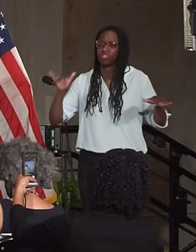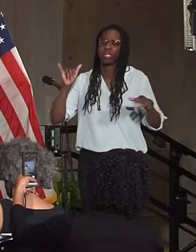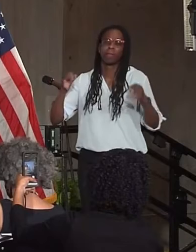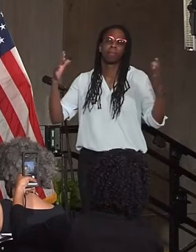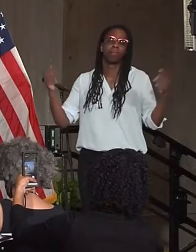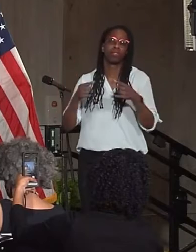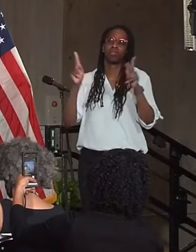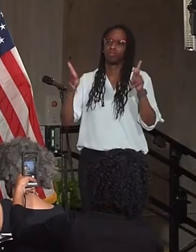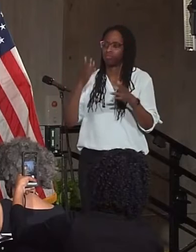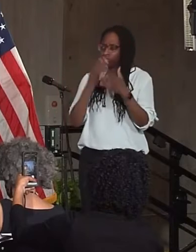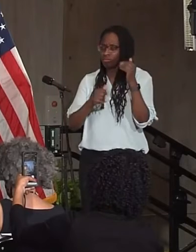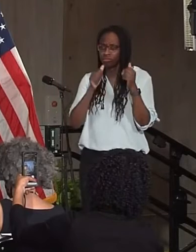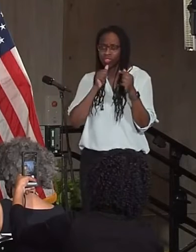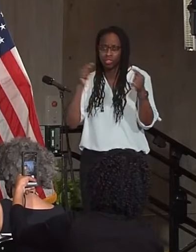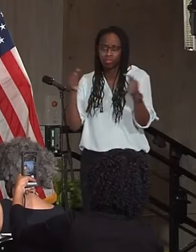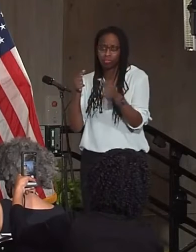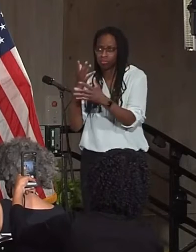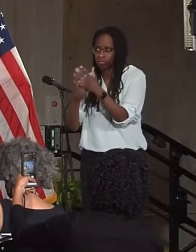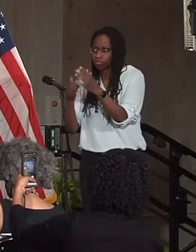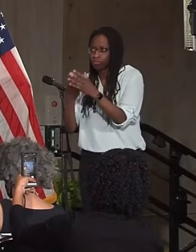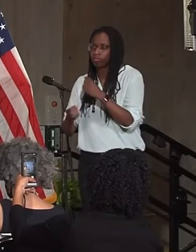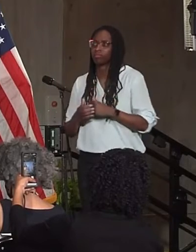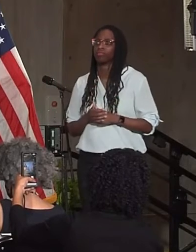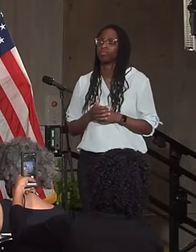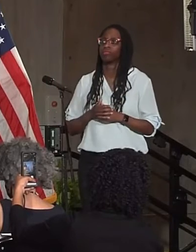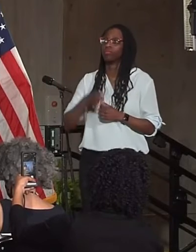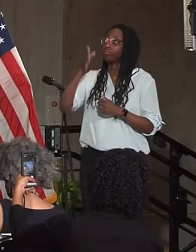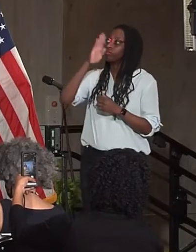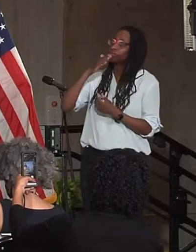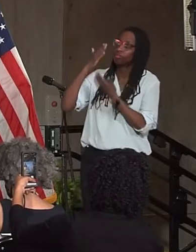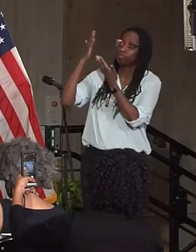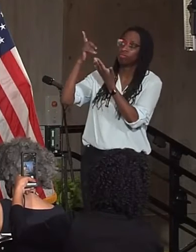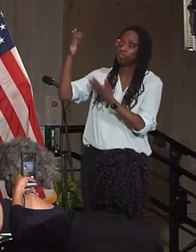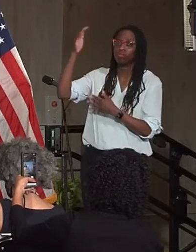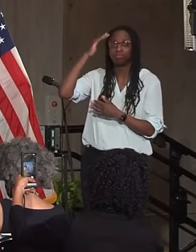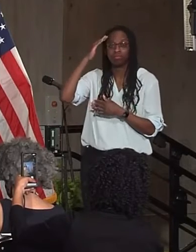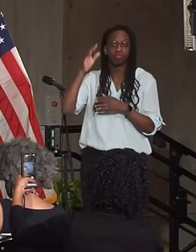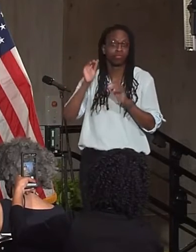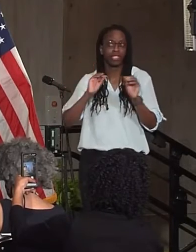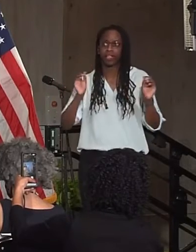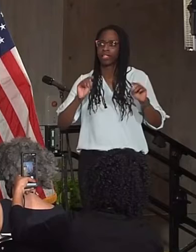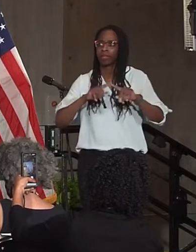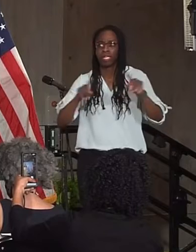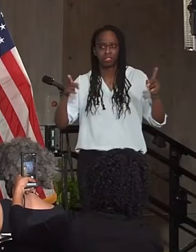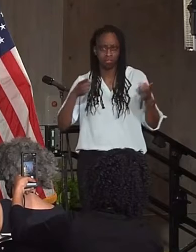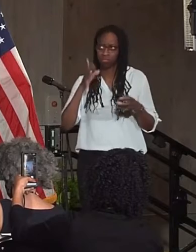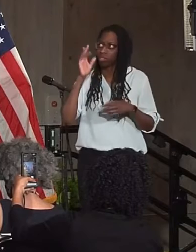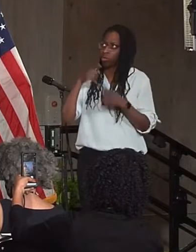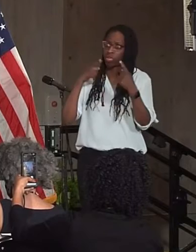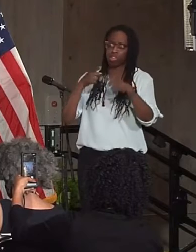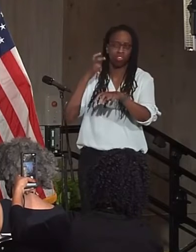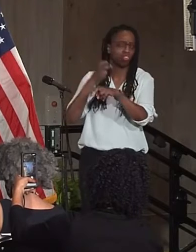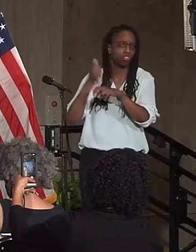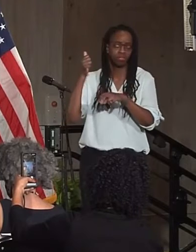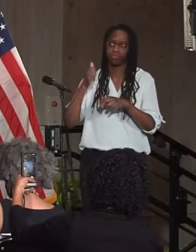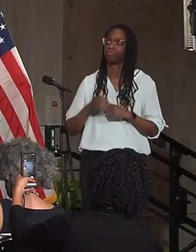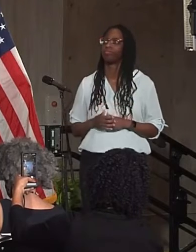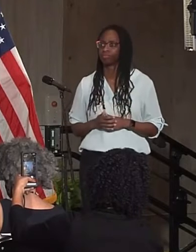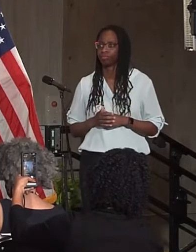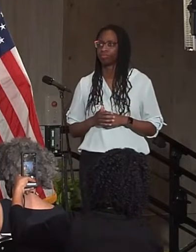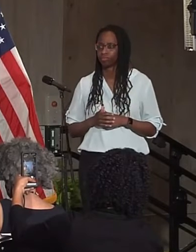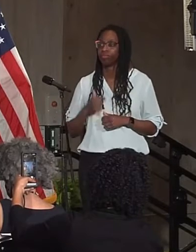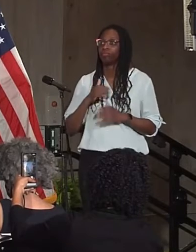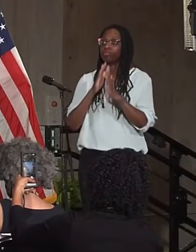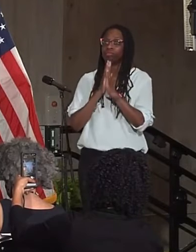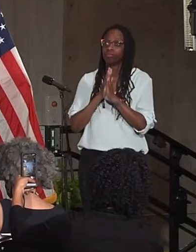because we know, God, that nothing is too hard for you, we can trust that where there's hurt, there's